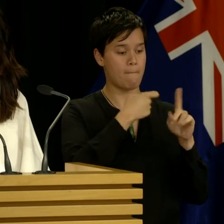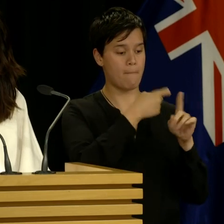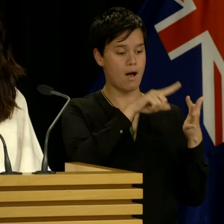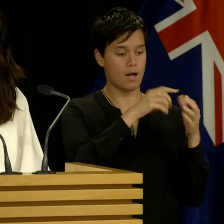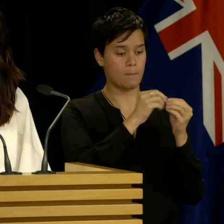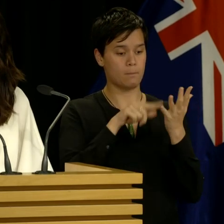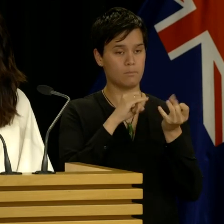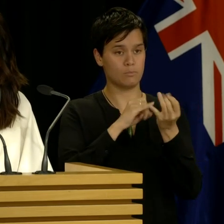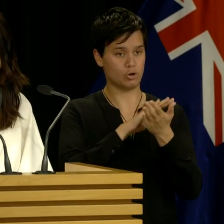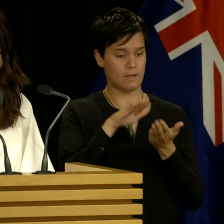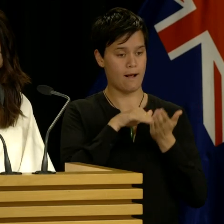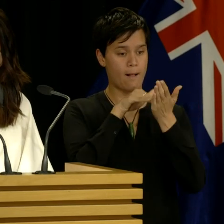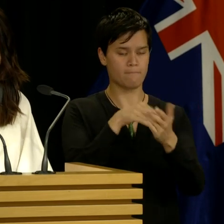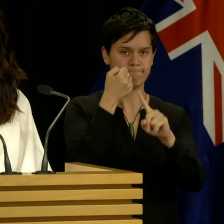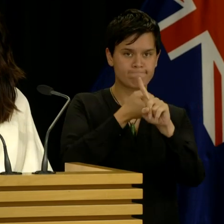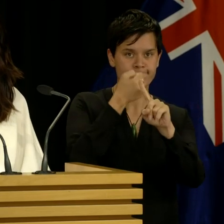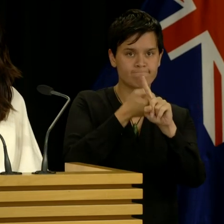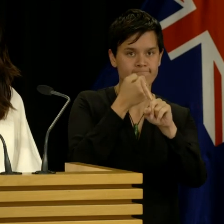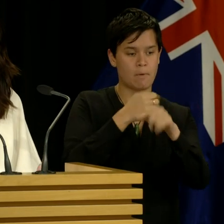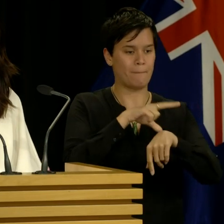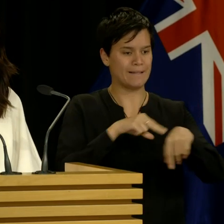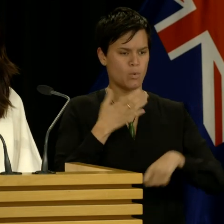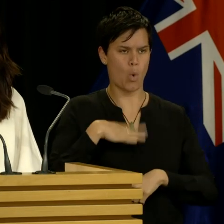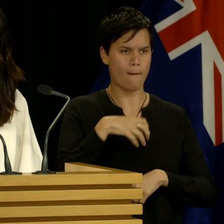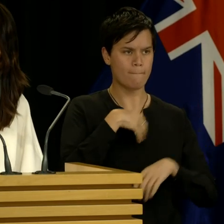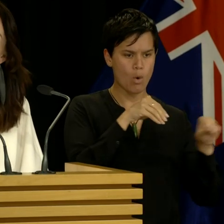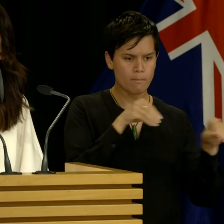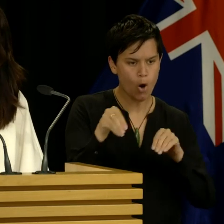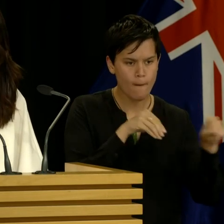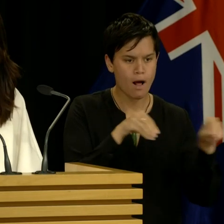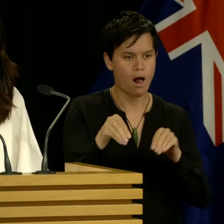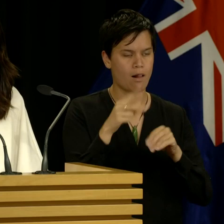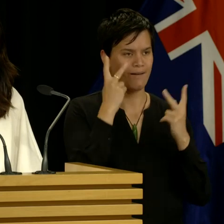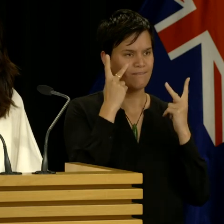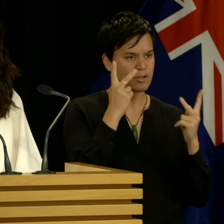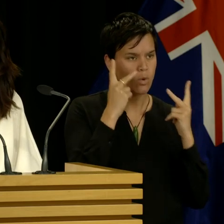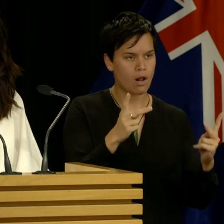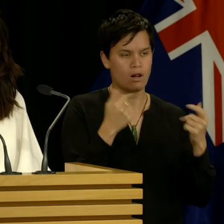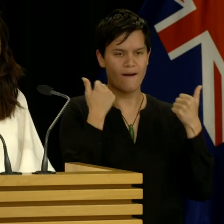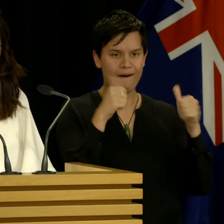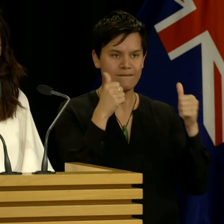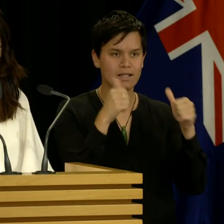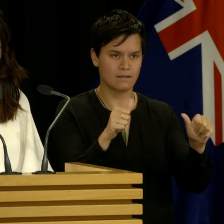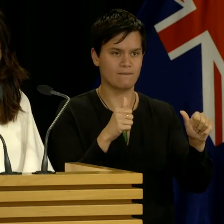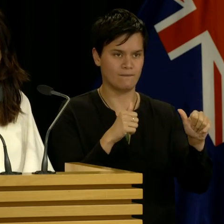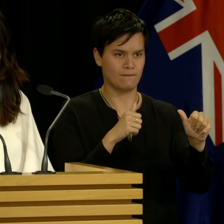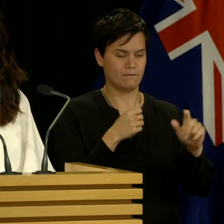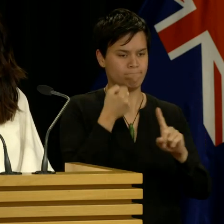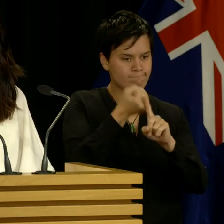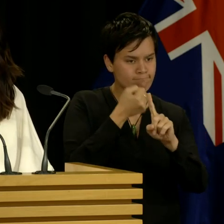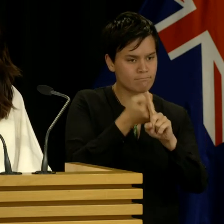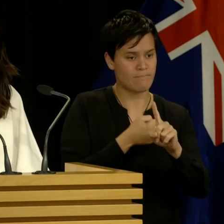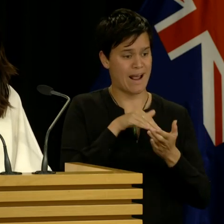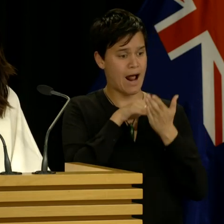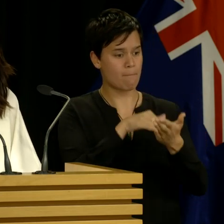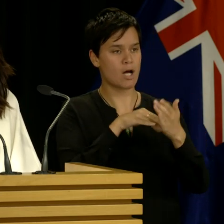police, including championing the police missions to be more mobile, visible, effective and efficient than ever before. He worked to improve